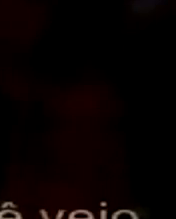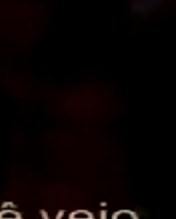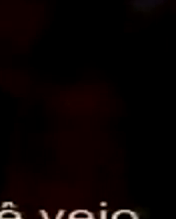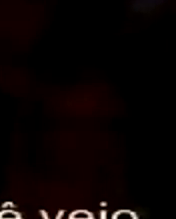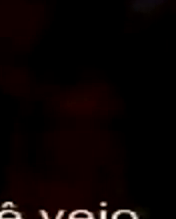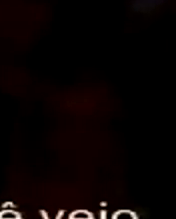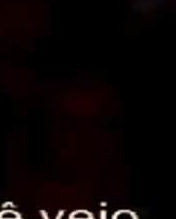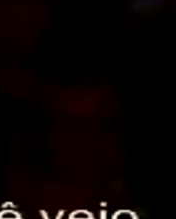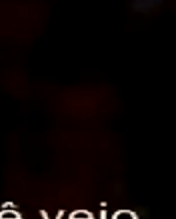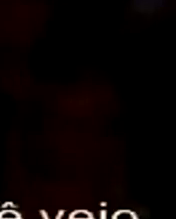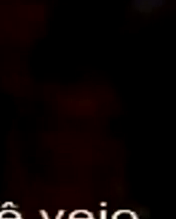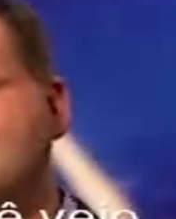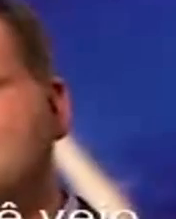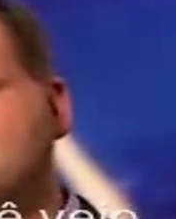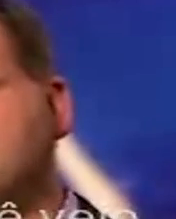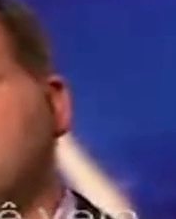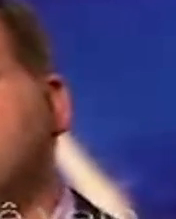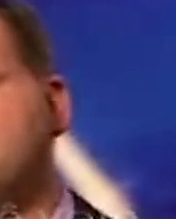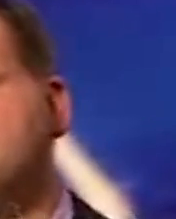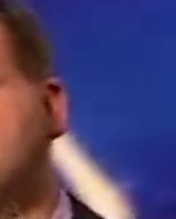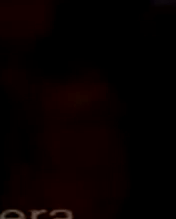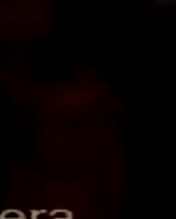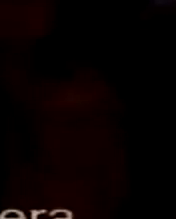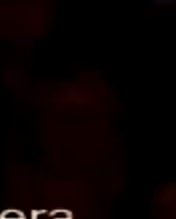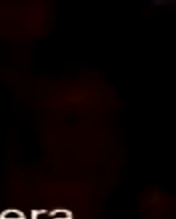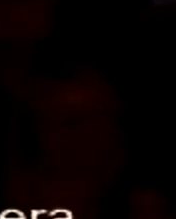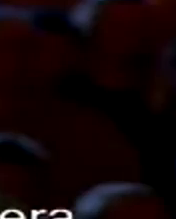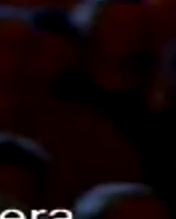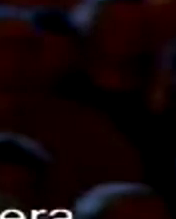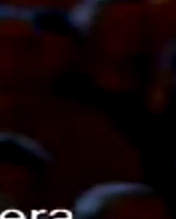Paul, what are you here for today, Paul? To sing opera.